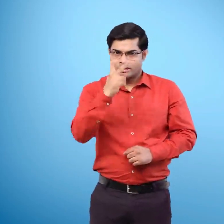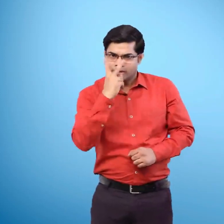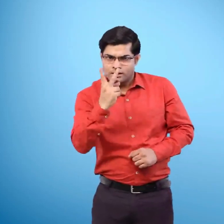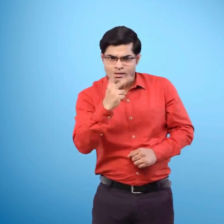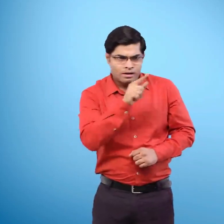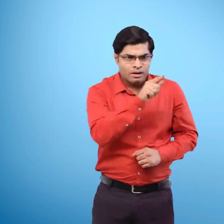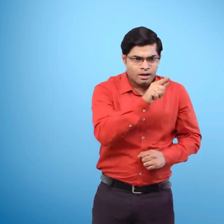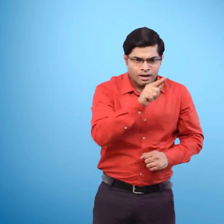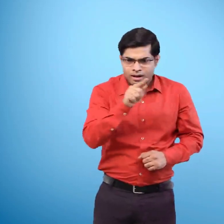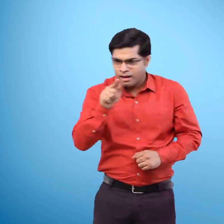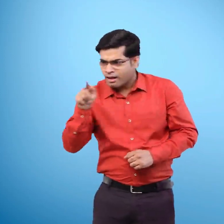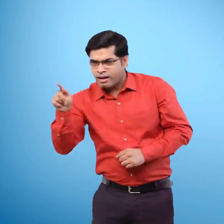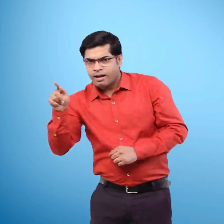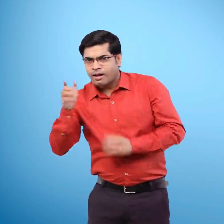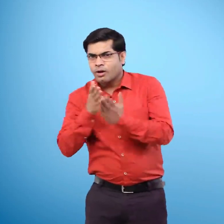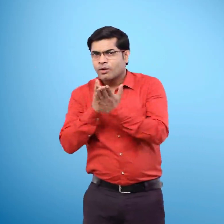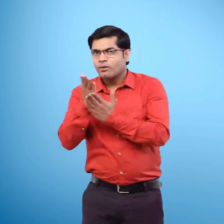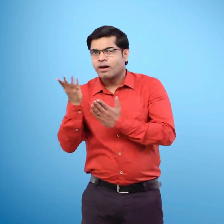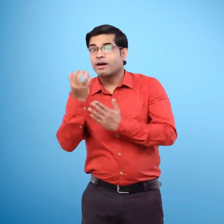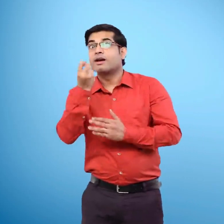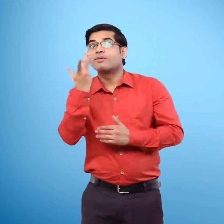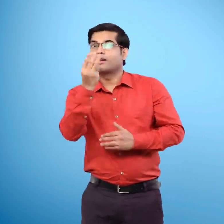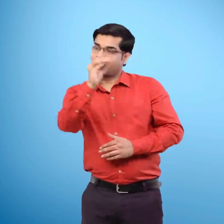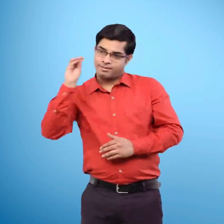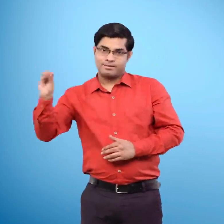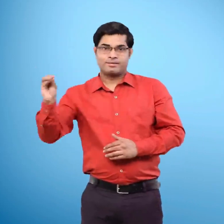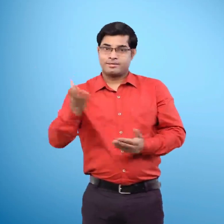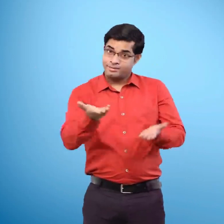And curved rods placed in sleeping line.